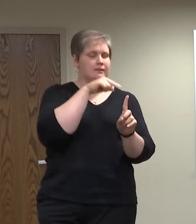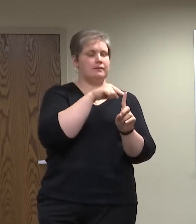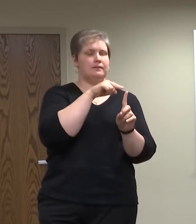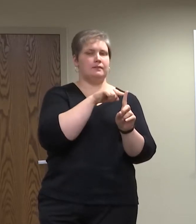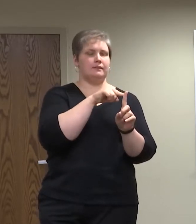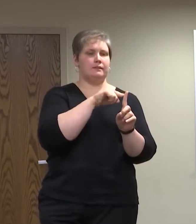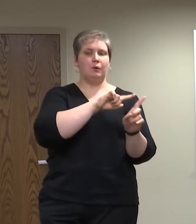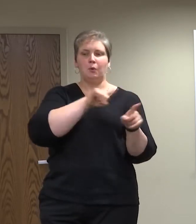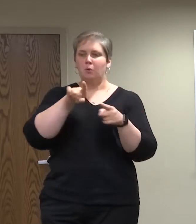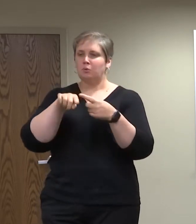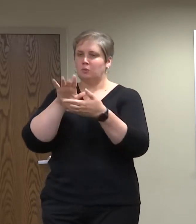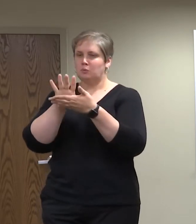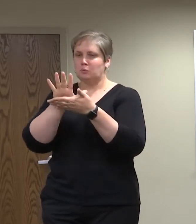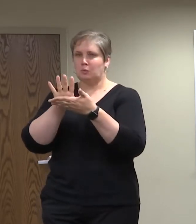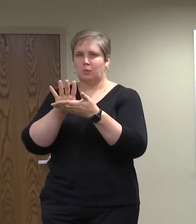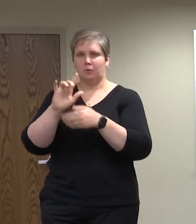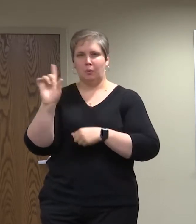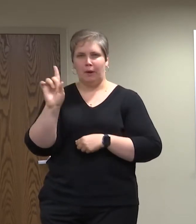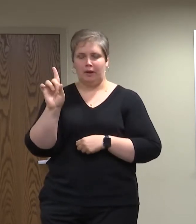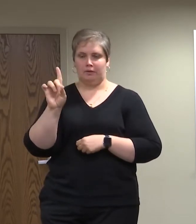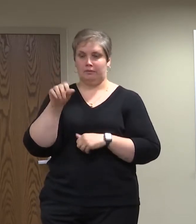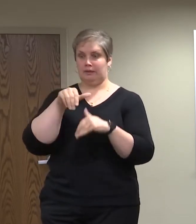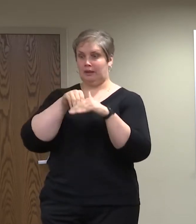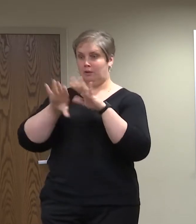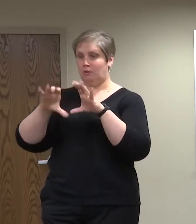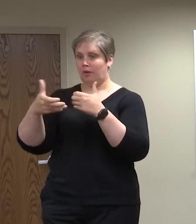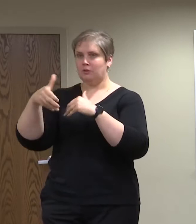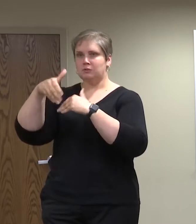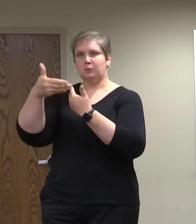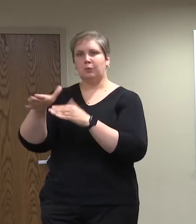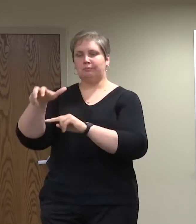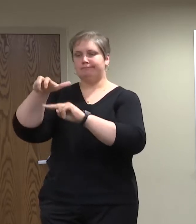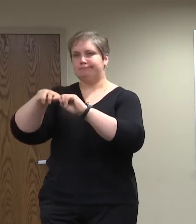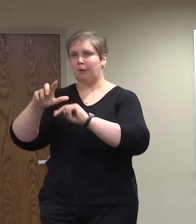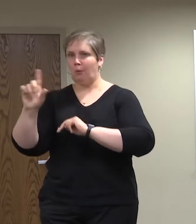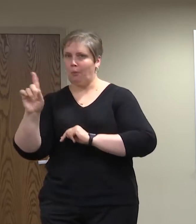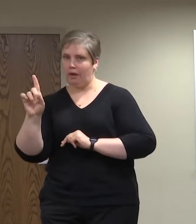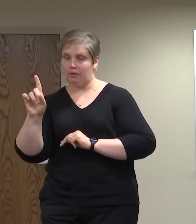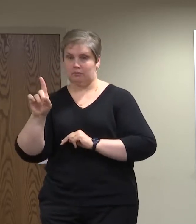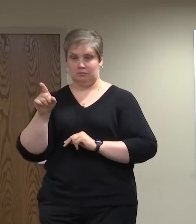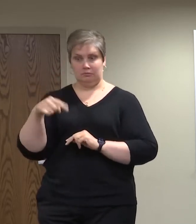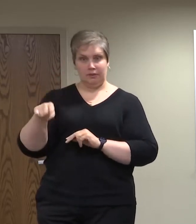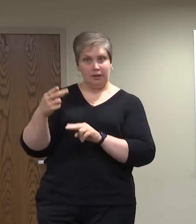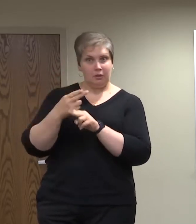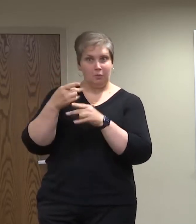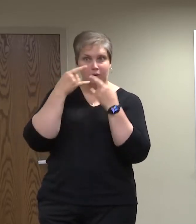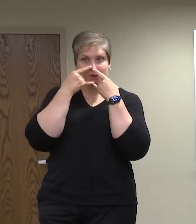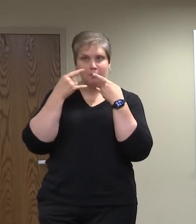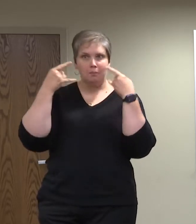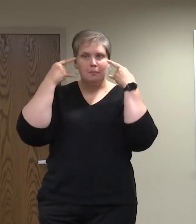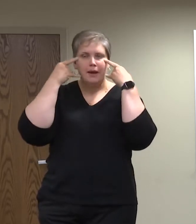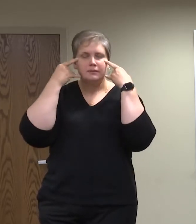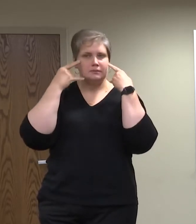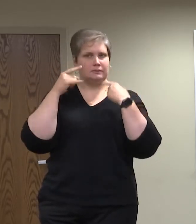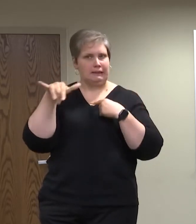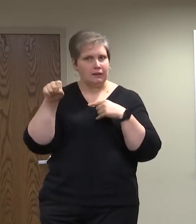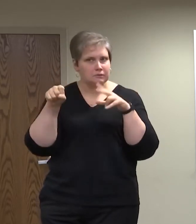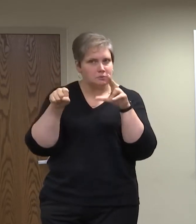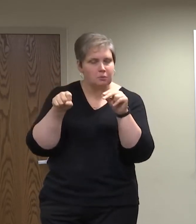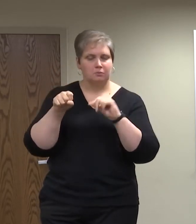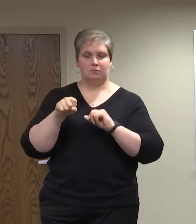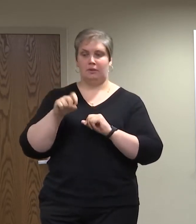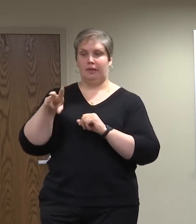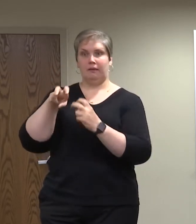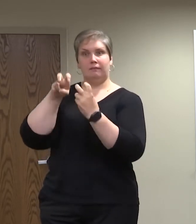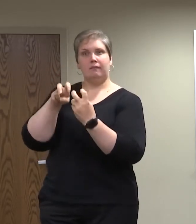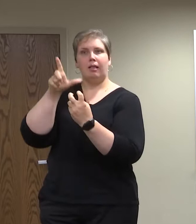class, where they sit in the room, what kinds of activities they are involved in, are they wearing their masks, who's their lunch buddy, how do they get to